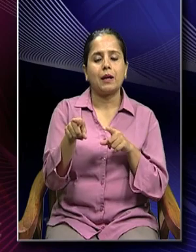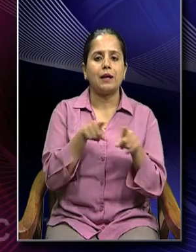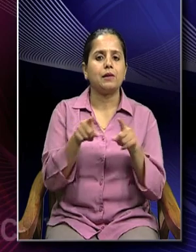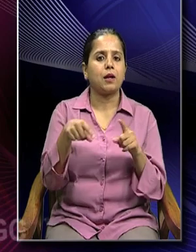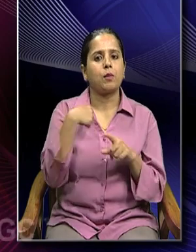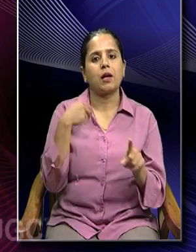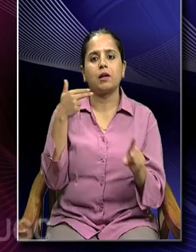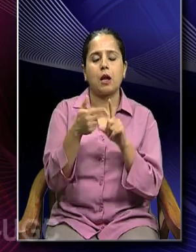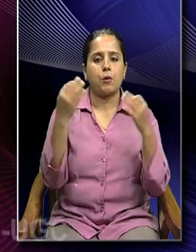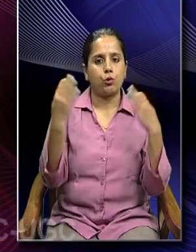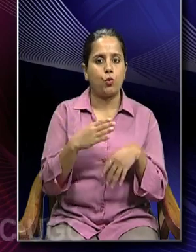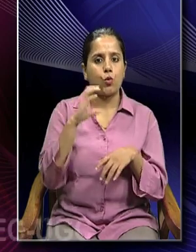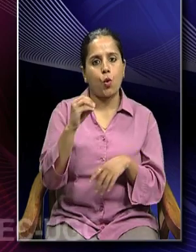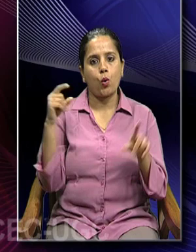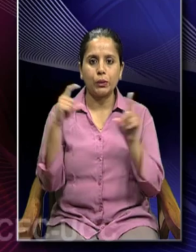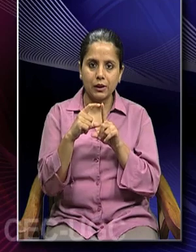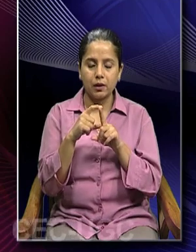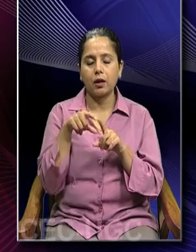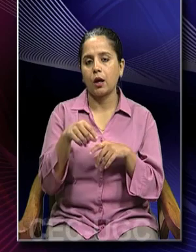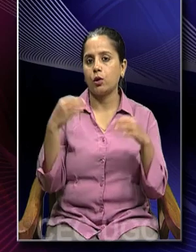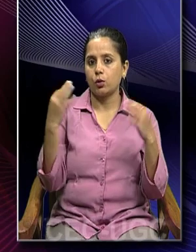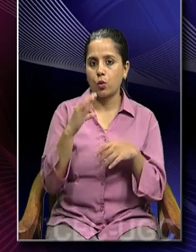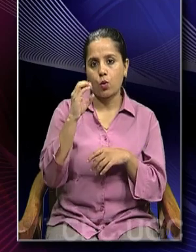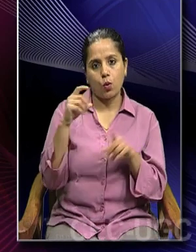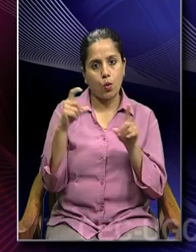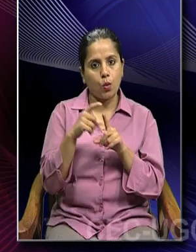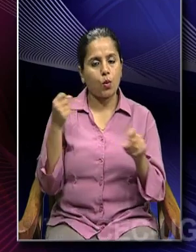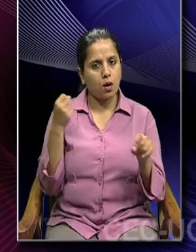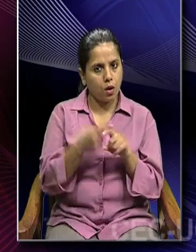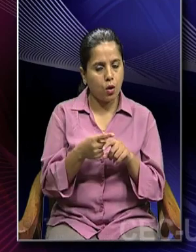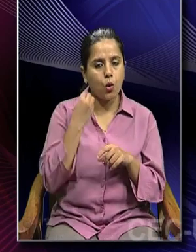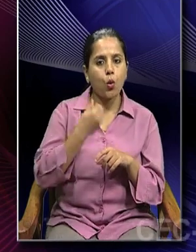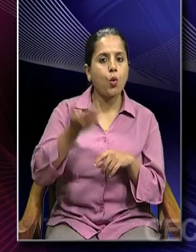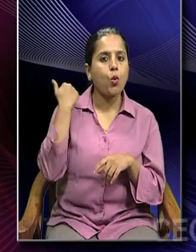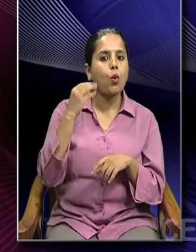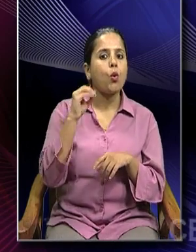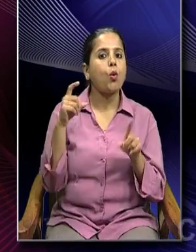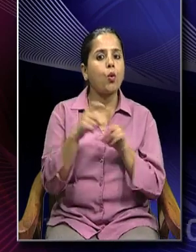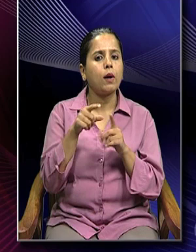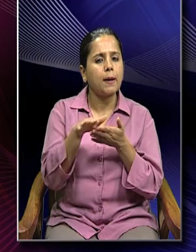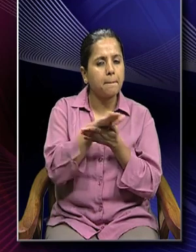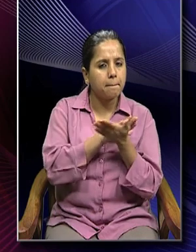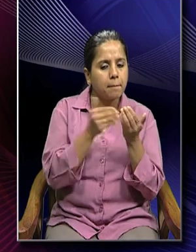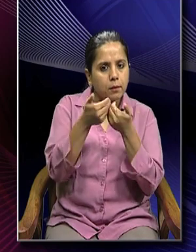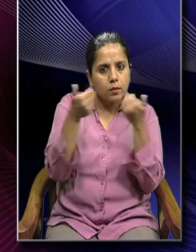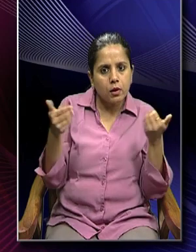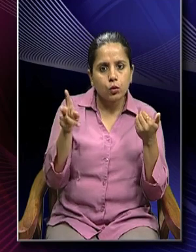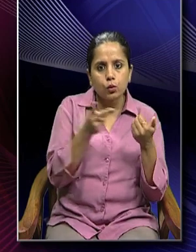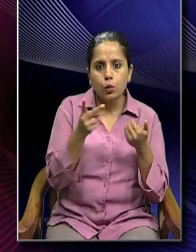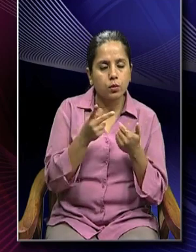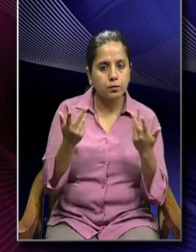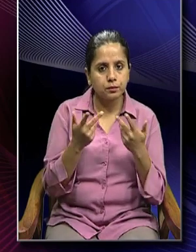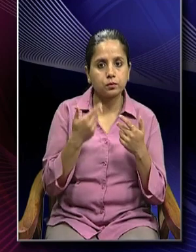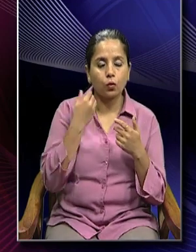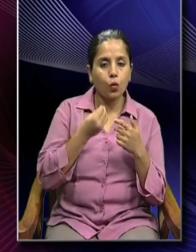also be called as new OD, the new one, in contrast to the old OD. So, the basic difference between the